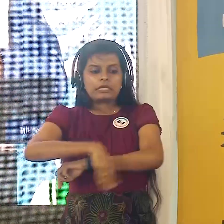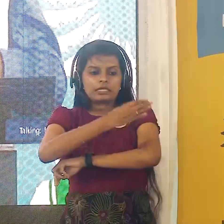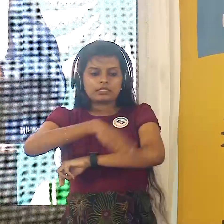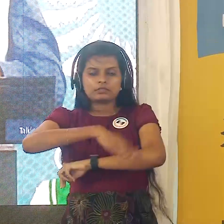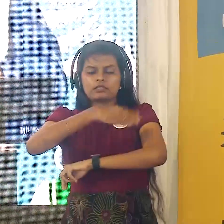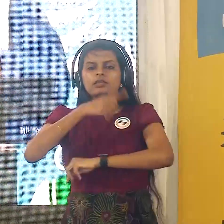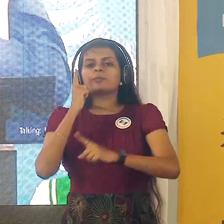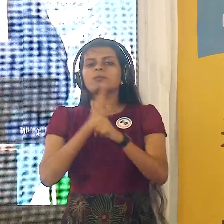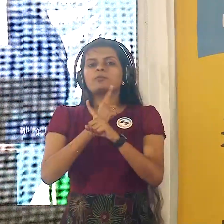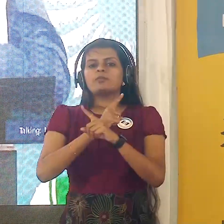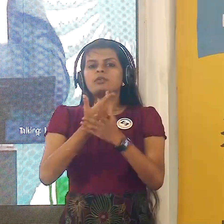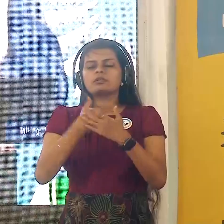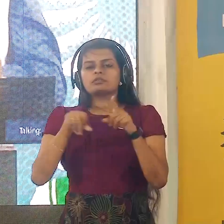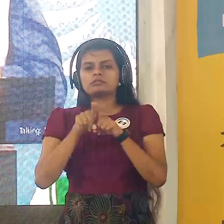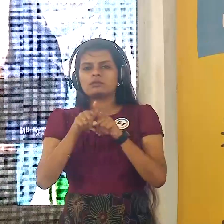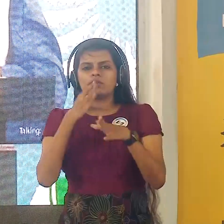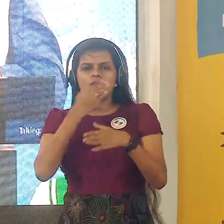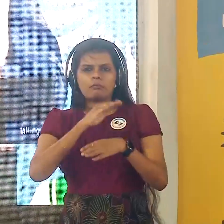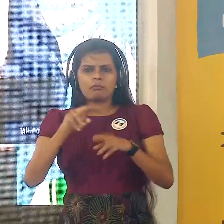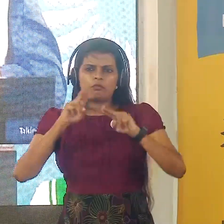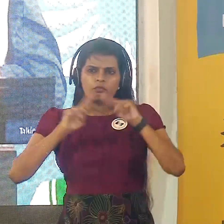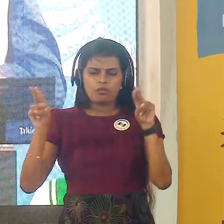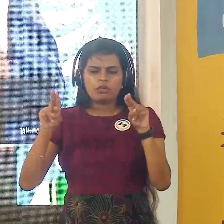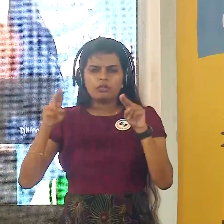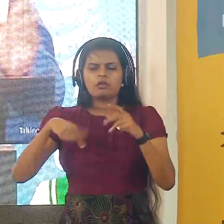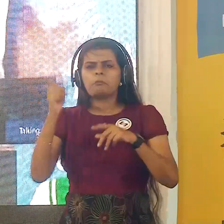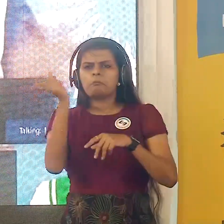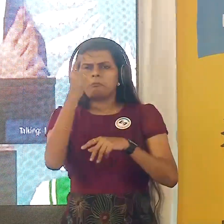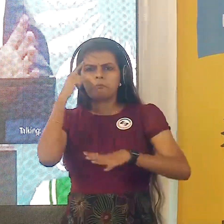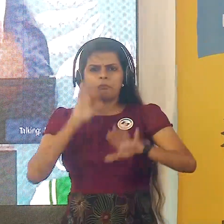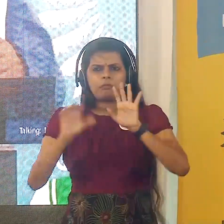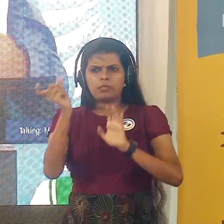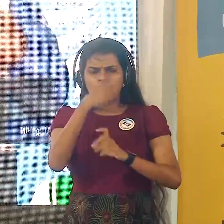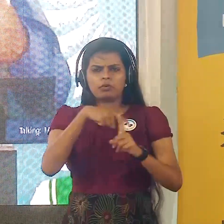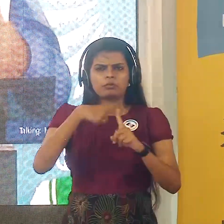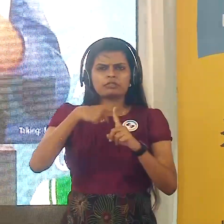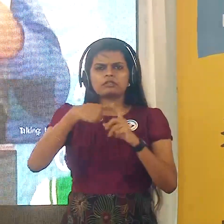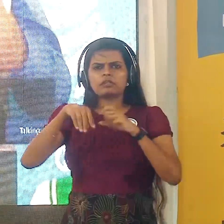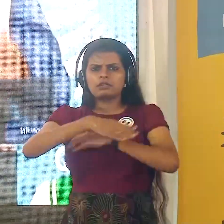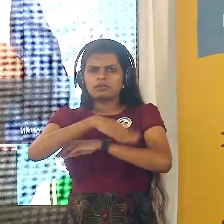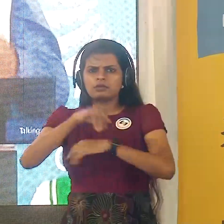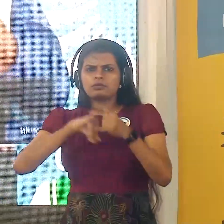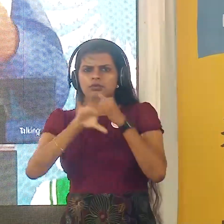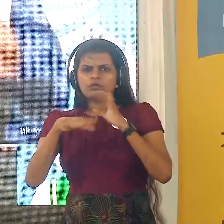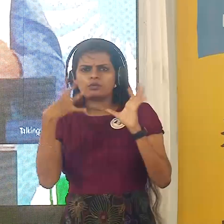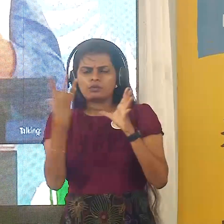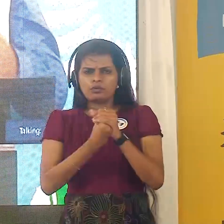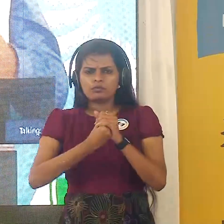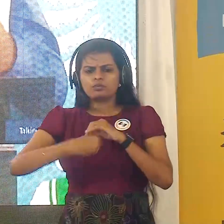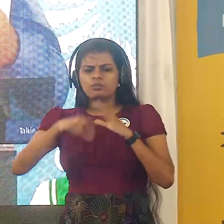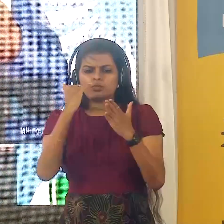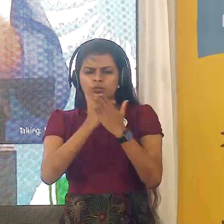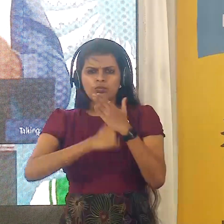collaboration with the Planning Board and Kerala State Disaster Management Authority very recently, and this is an ongoing program which